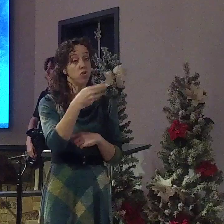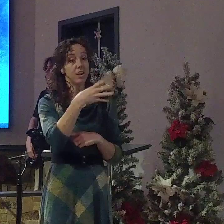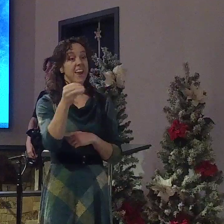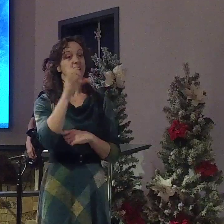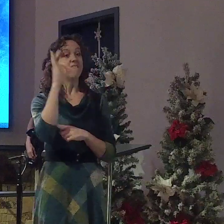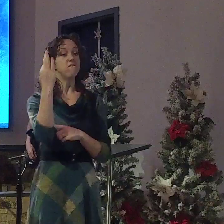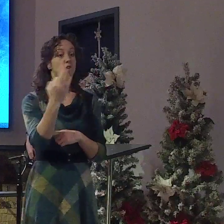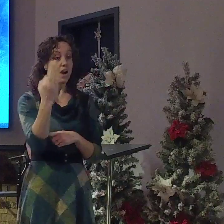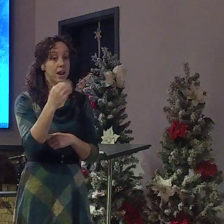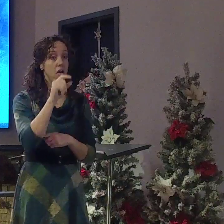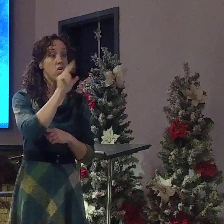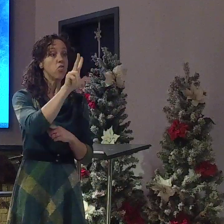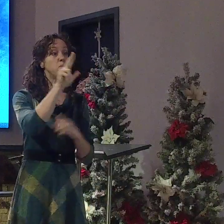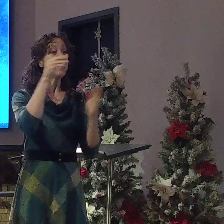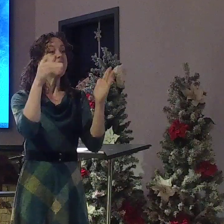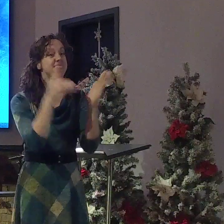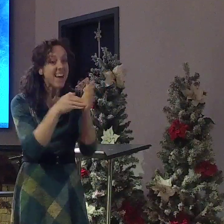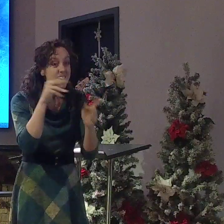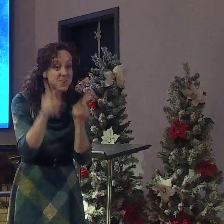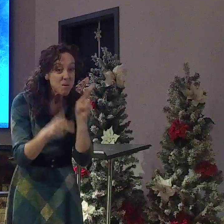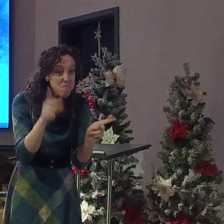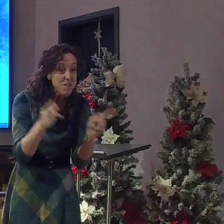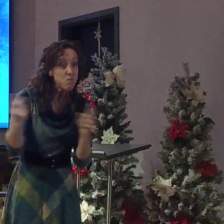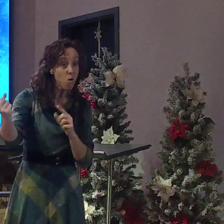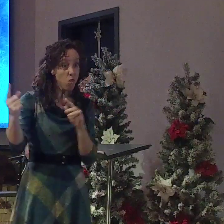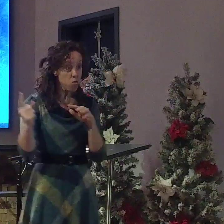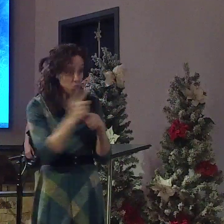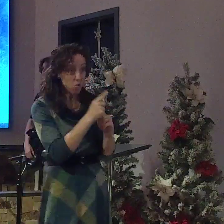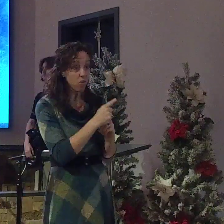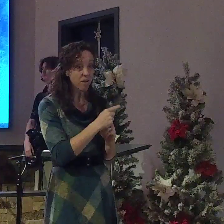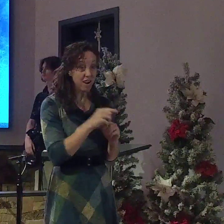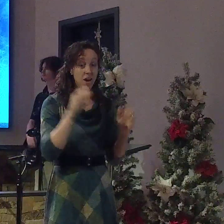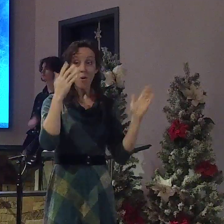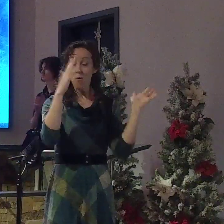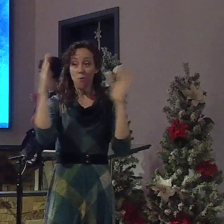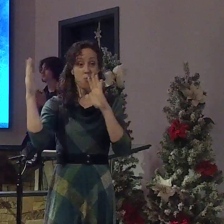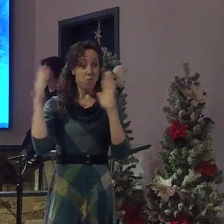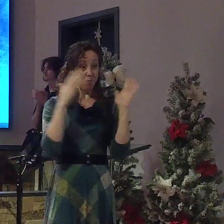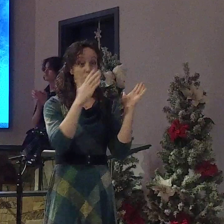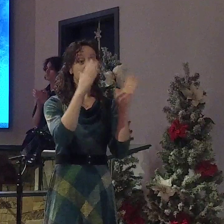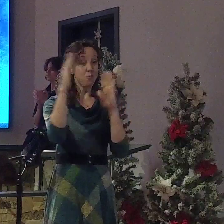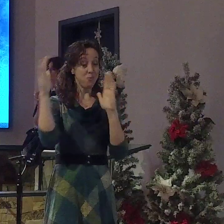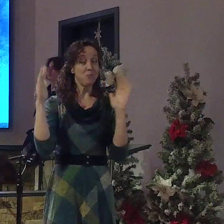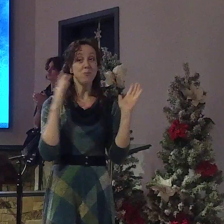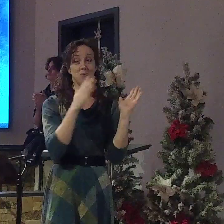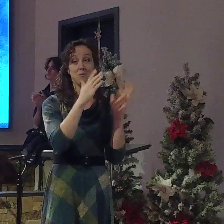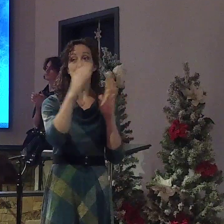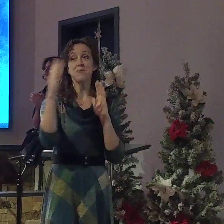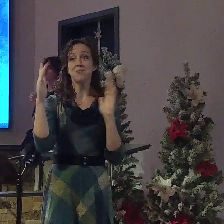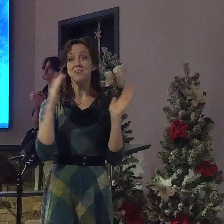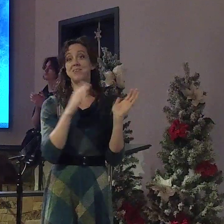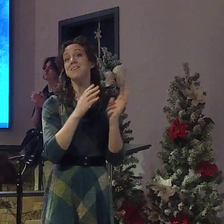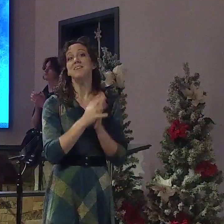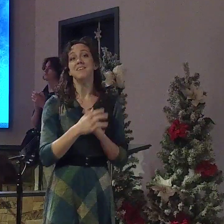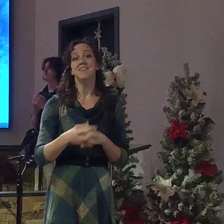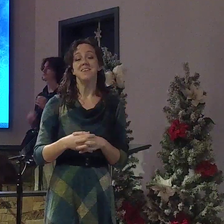have Andy back here. We have Chase, and we have Emily as well.